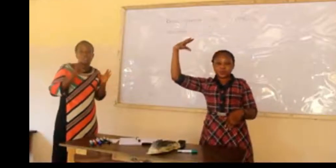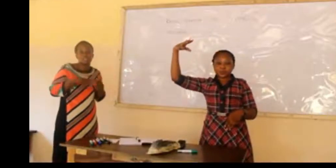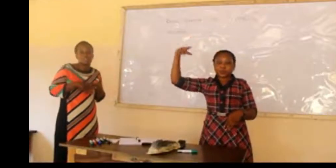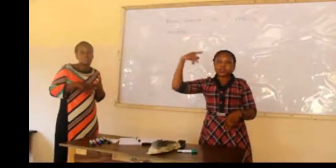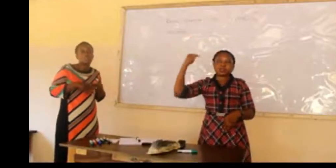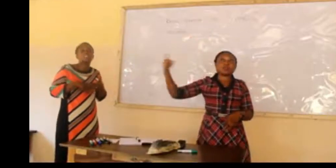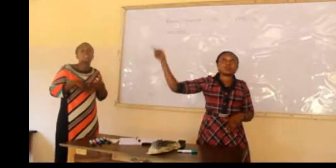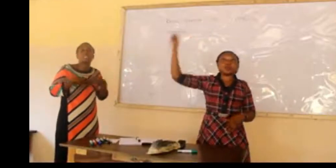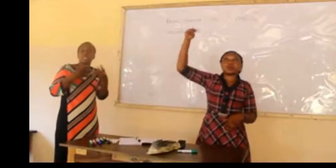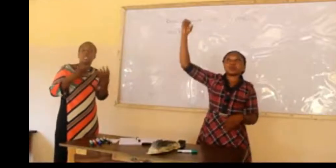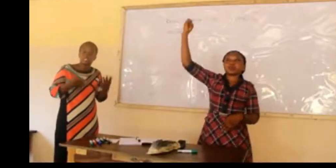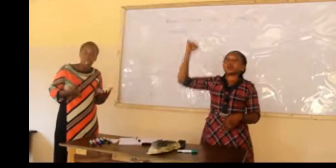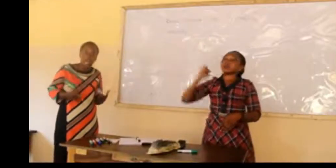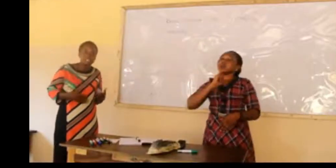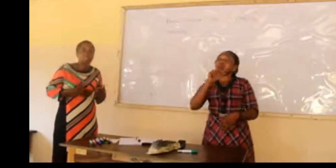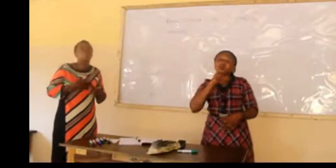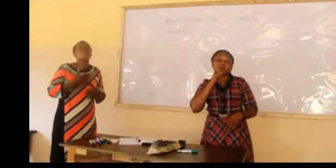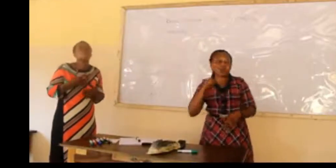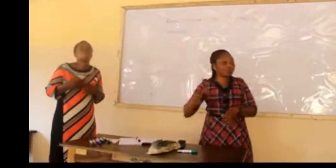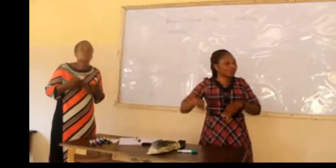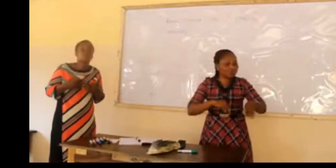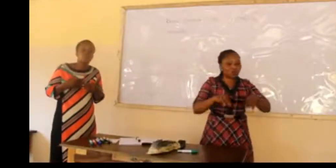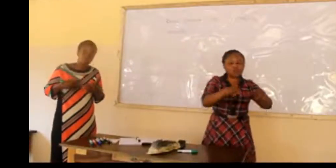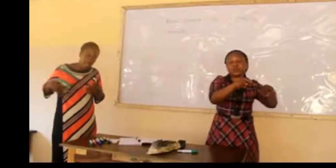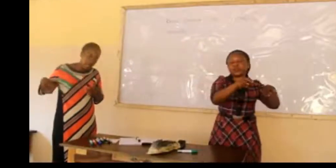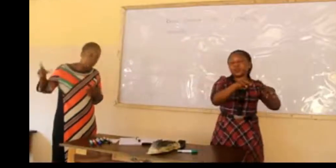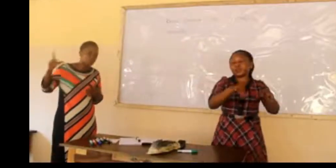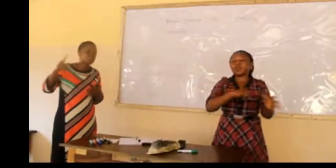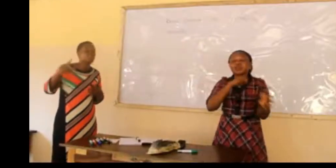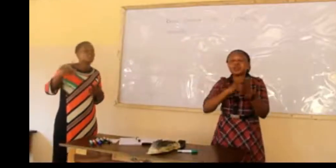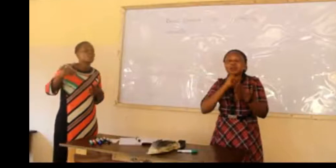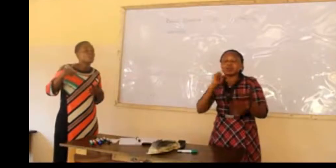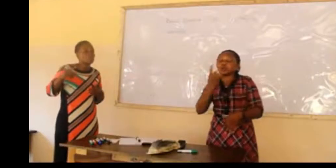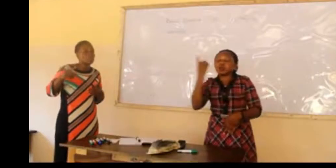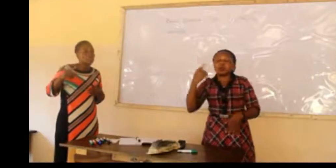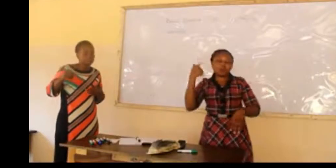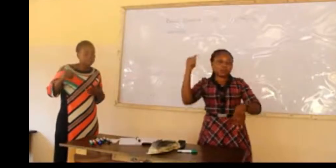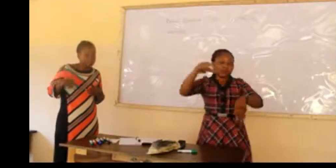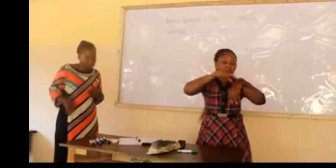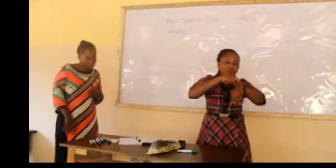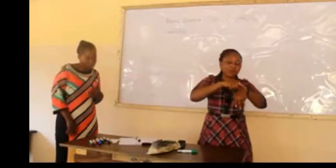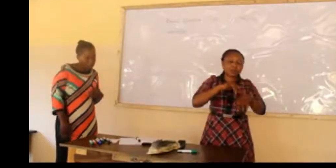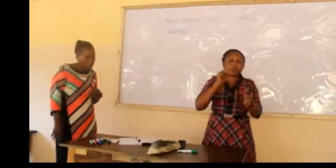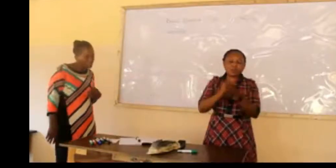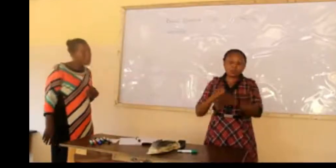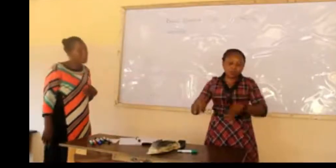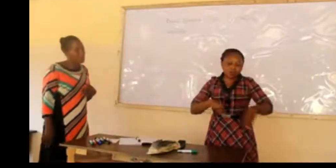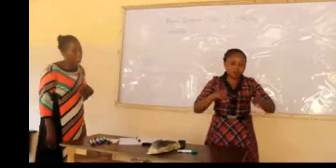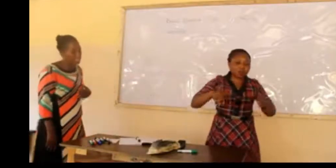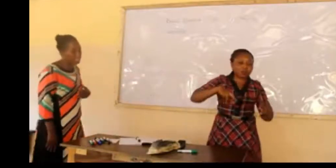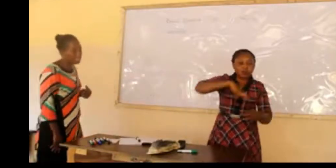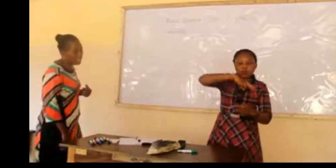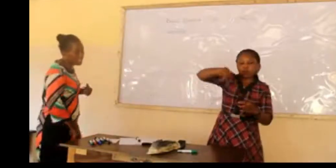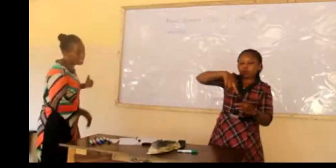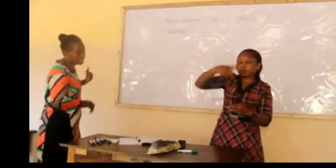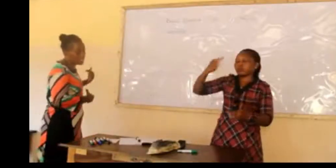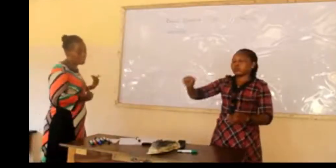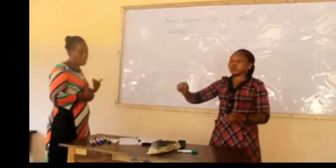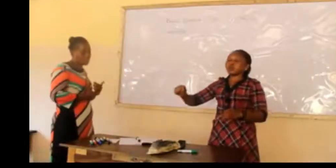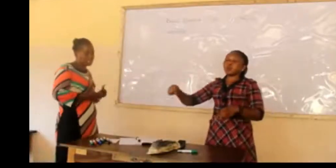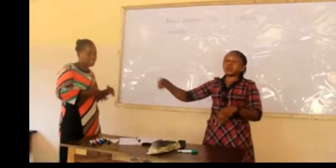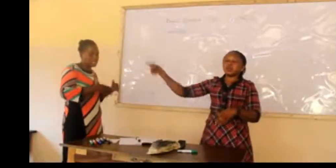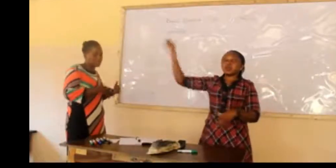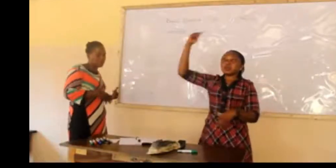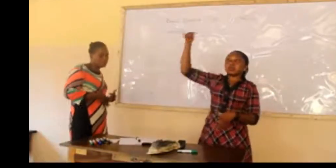any movement. It's only the earth that moves around the sun. So, a satellite is